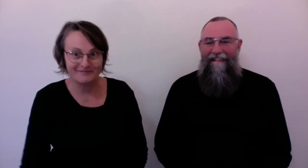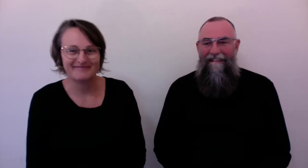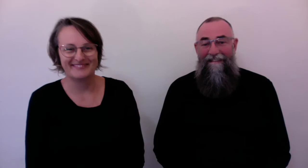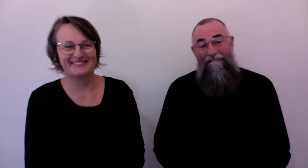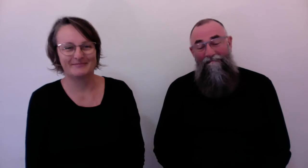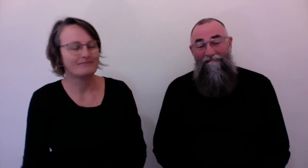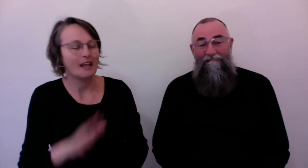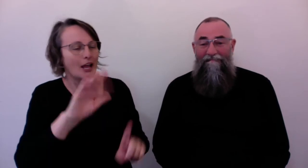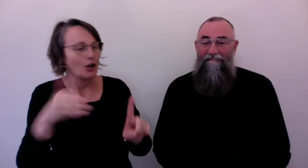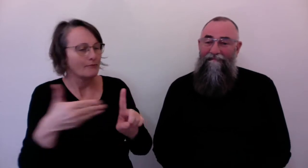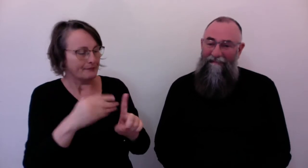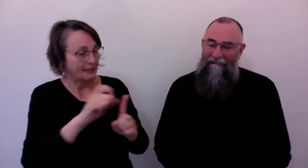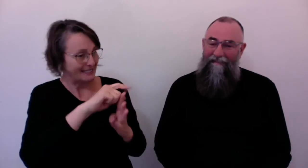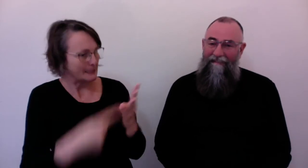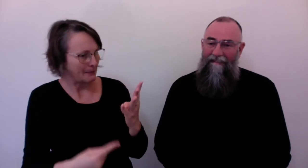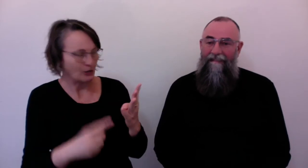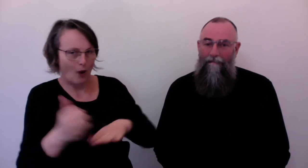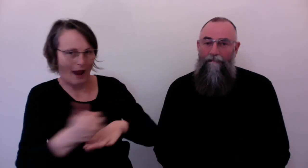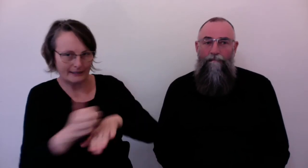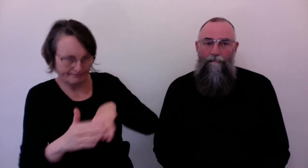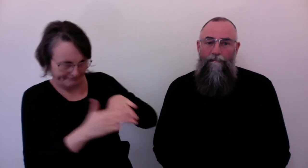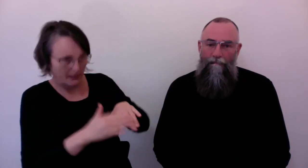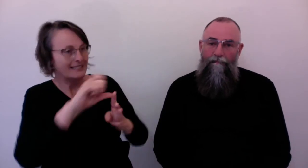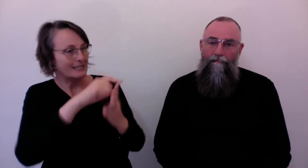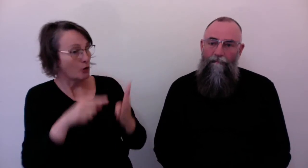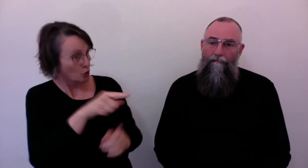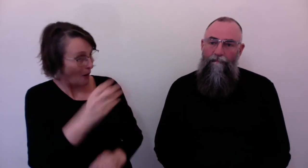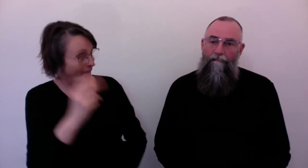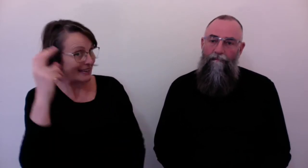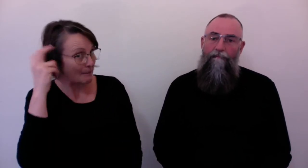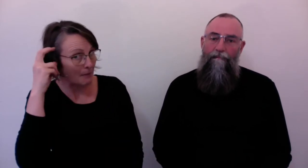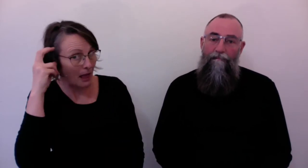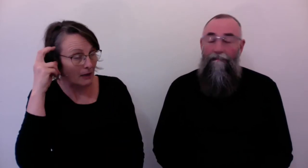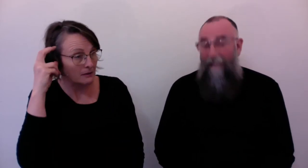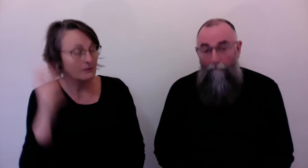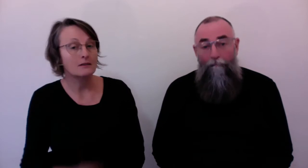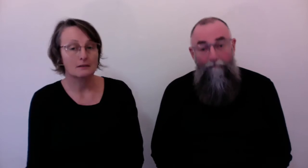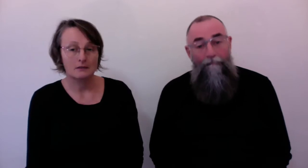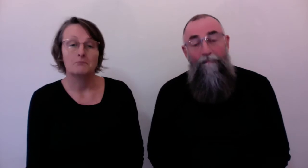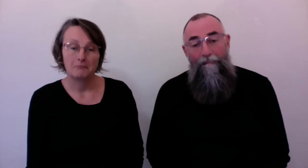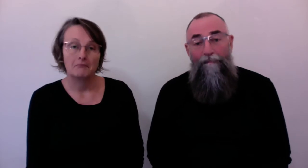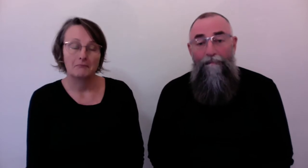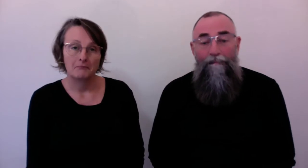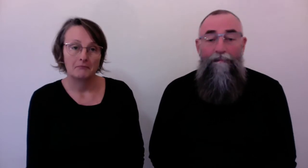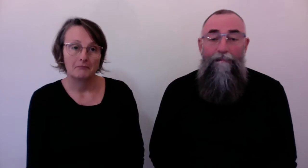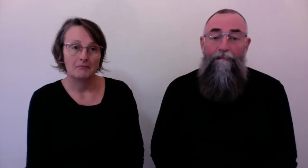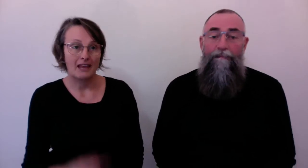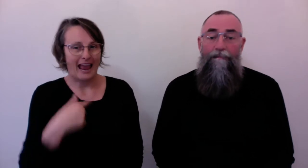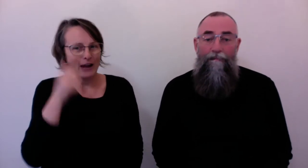back to your disability, Mhm. not acting, you have a cochlear implant. Yeah. I know you might not be able to speak on behalf of